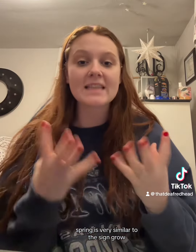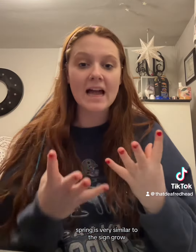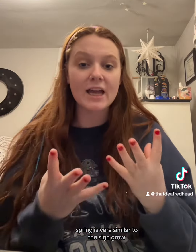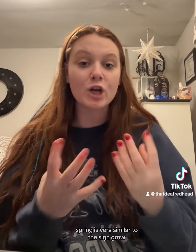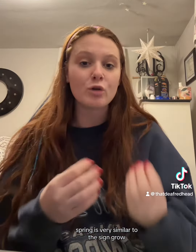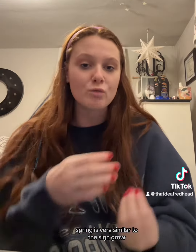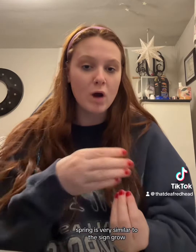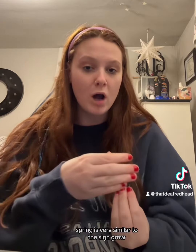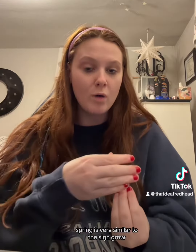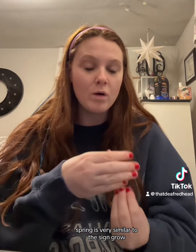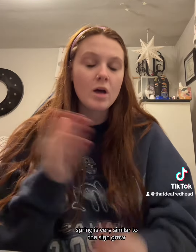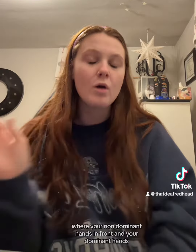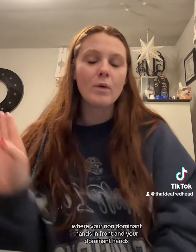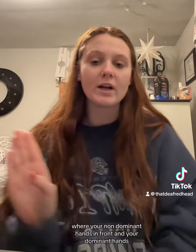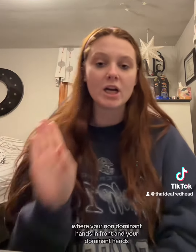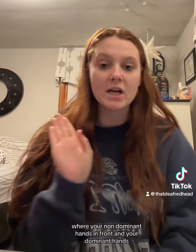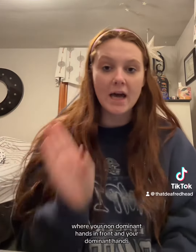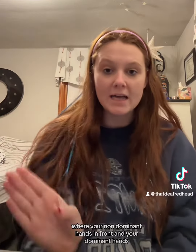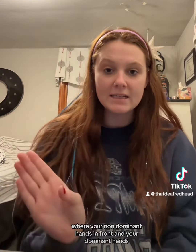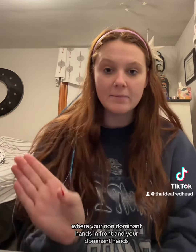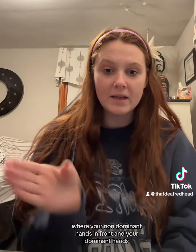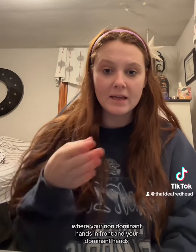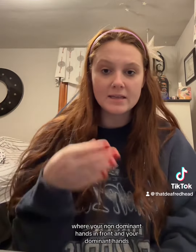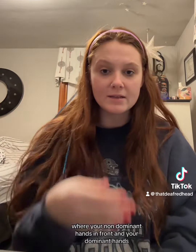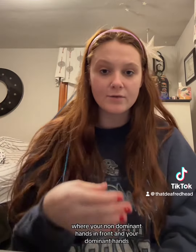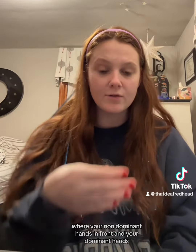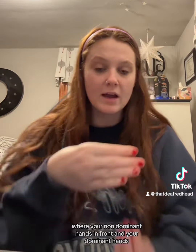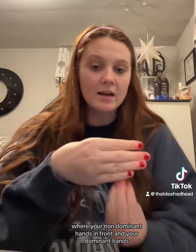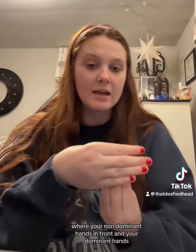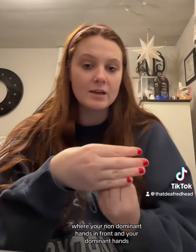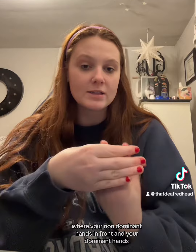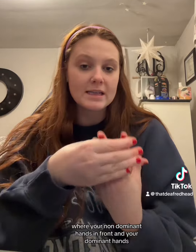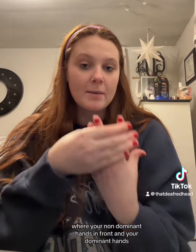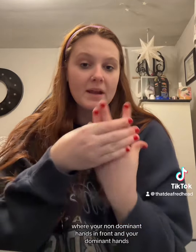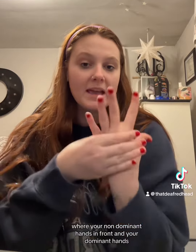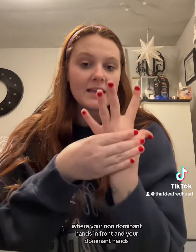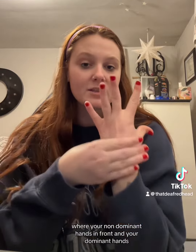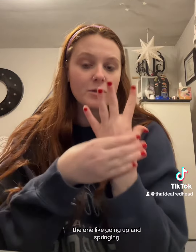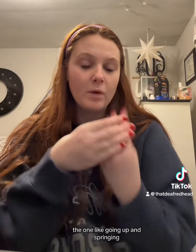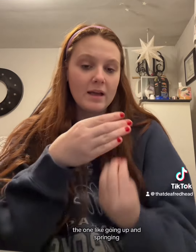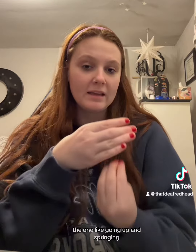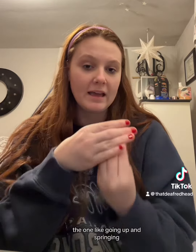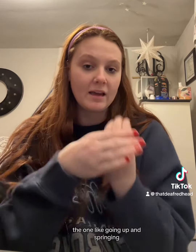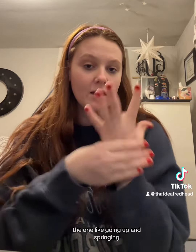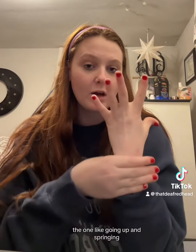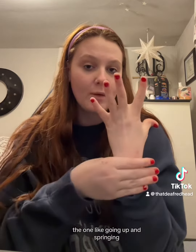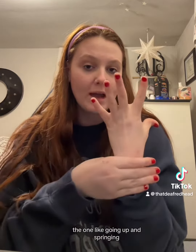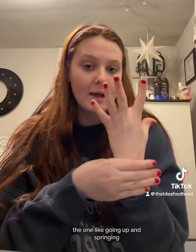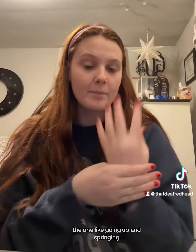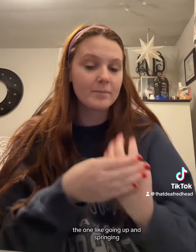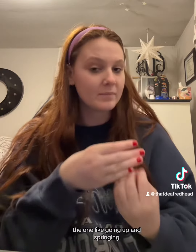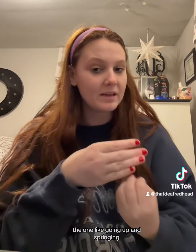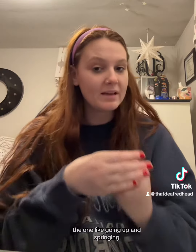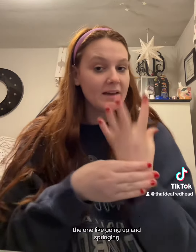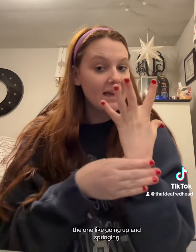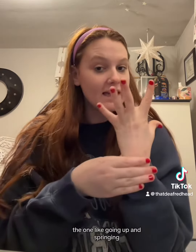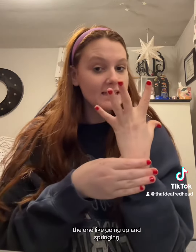sign grow, where your non-dominant hand's in front and your dominant hand's the one like going up and